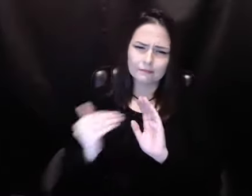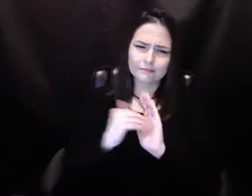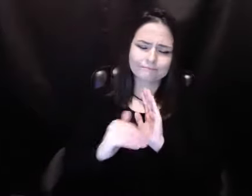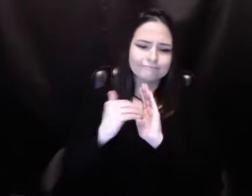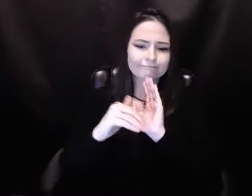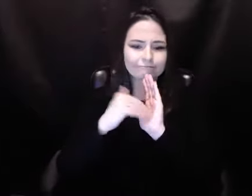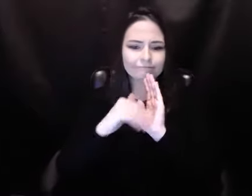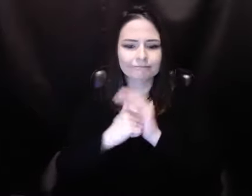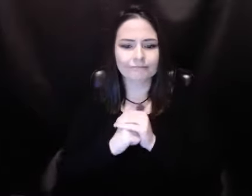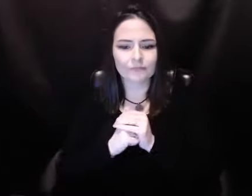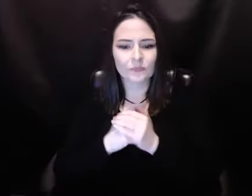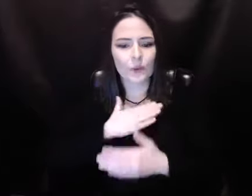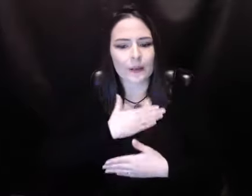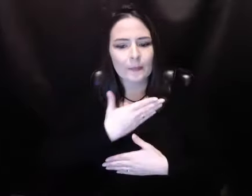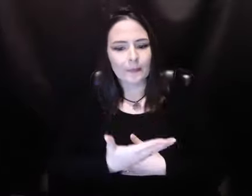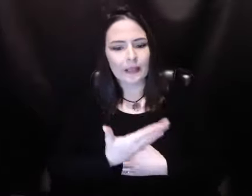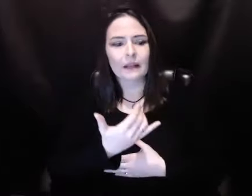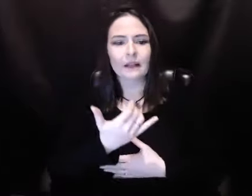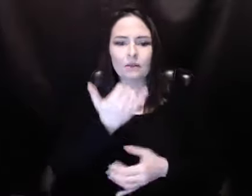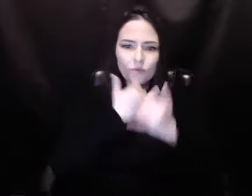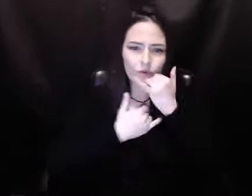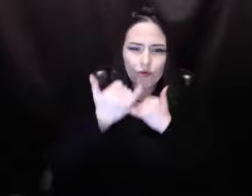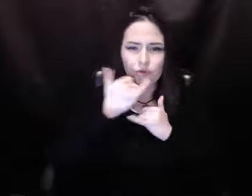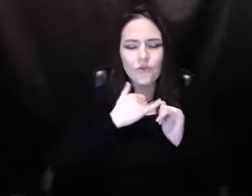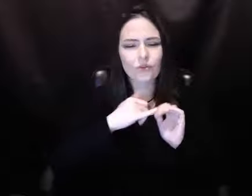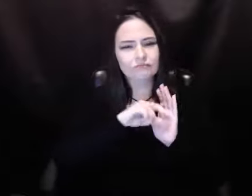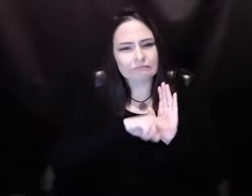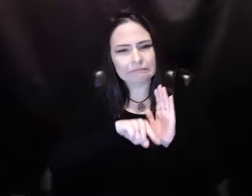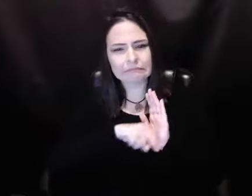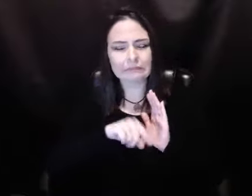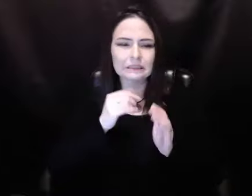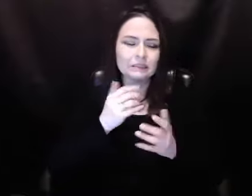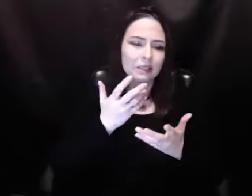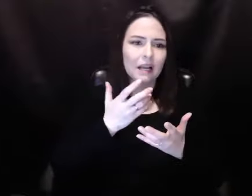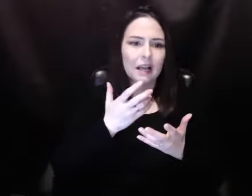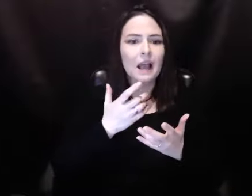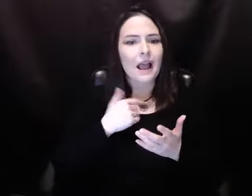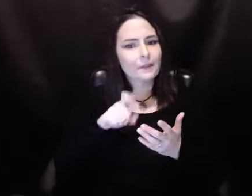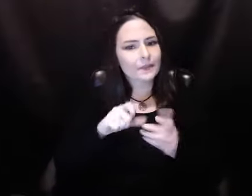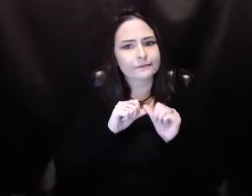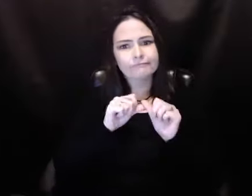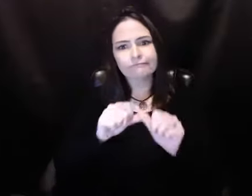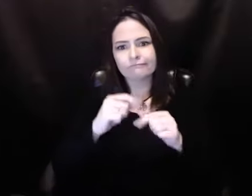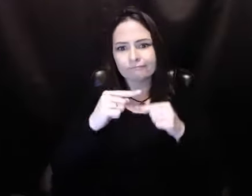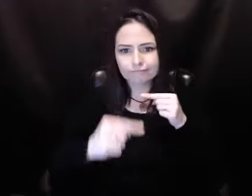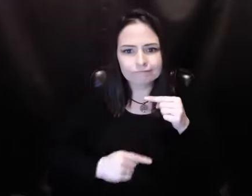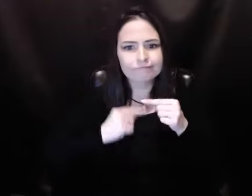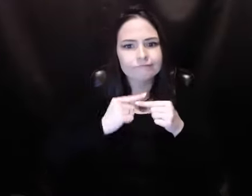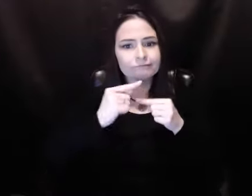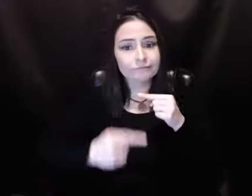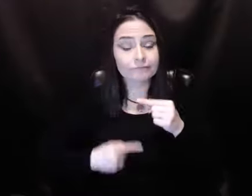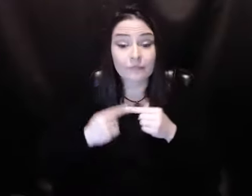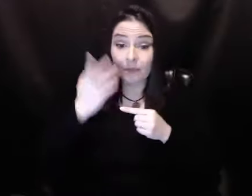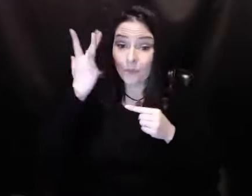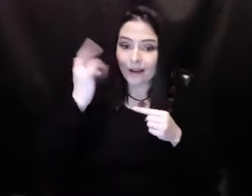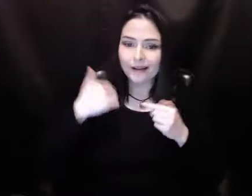understanding again. I call a trusted member of Al-Anon and I ask for help again. I attend a